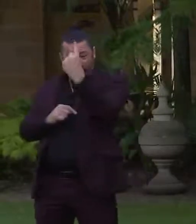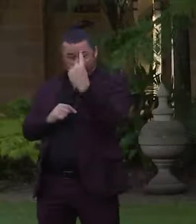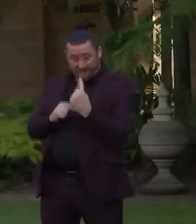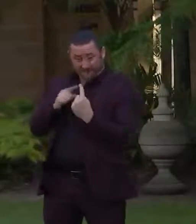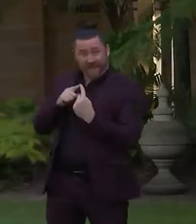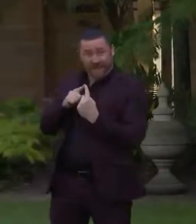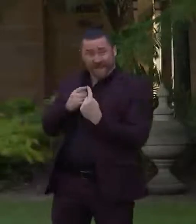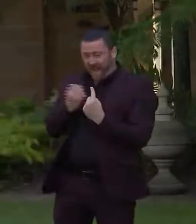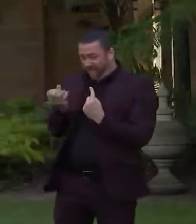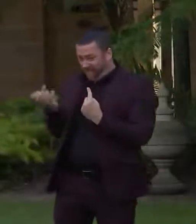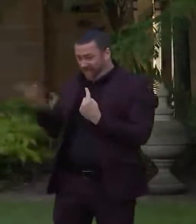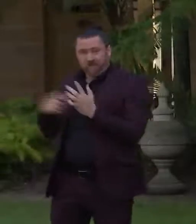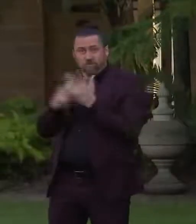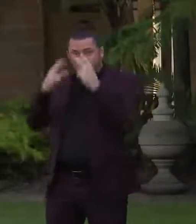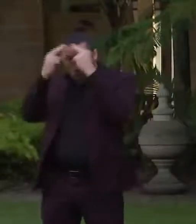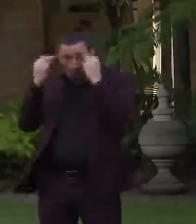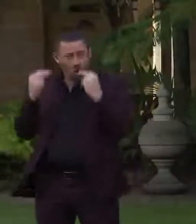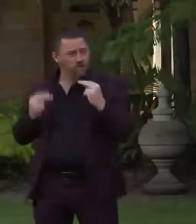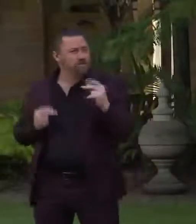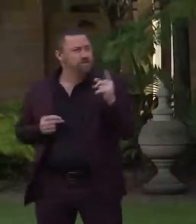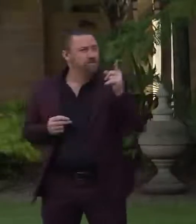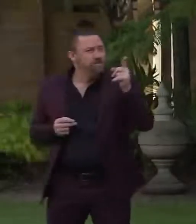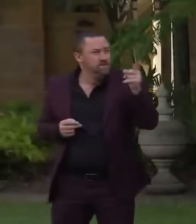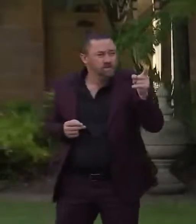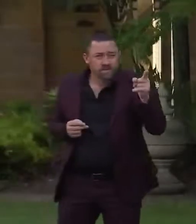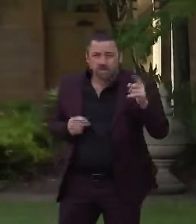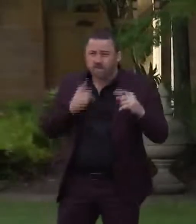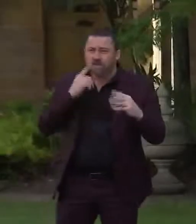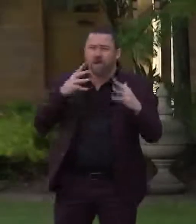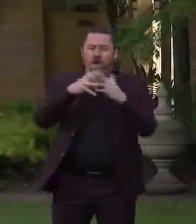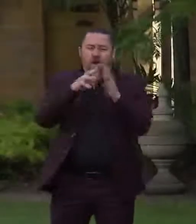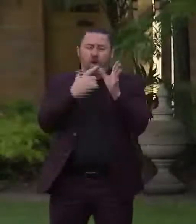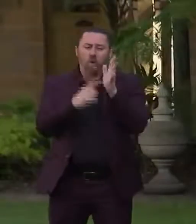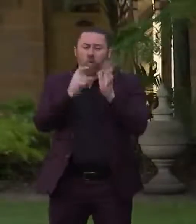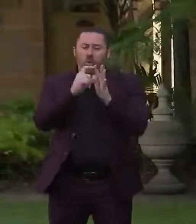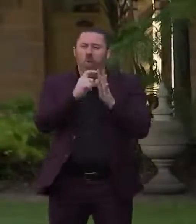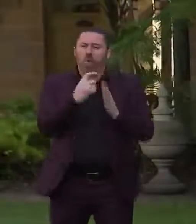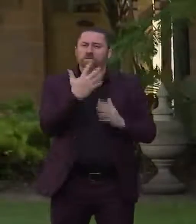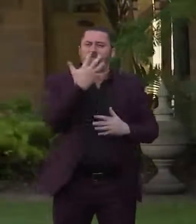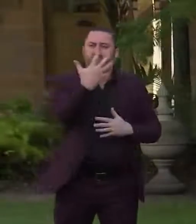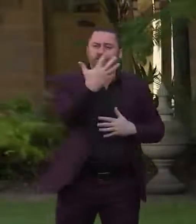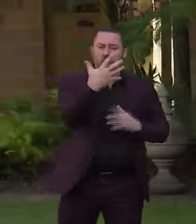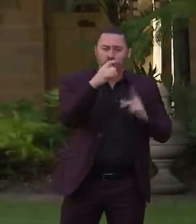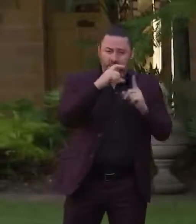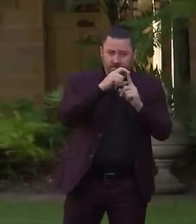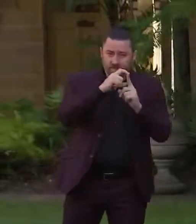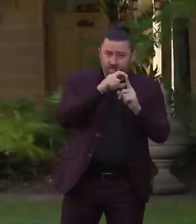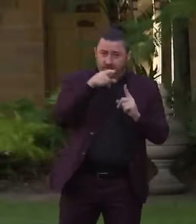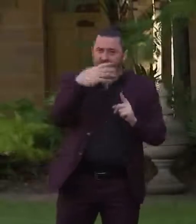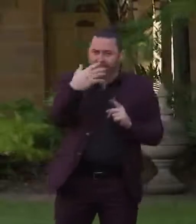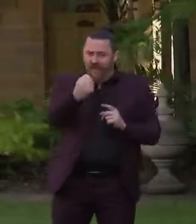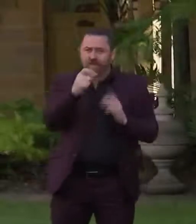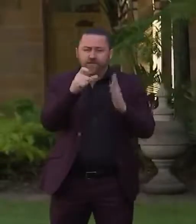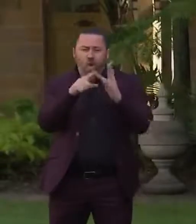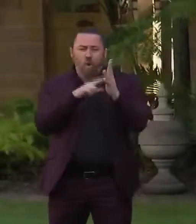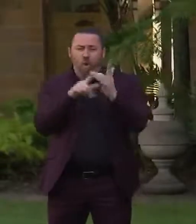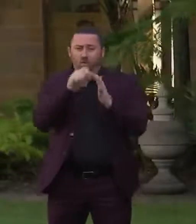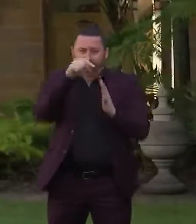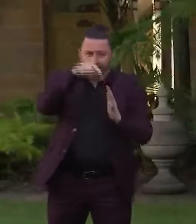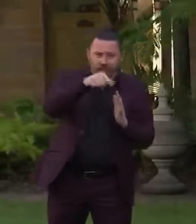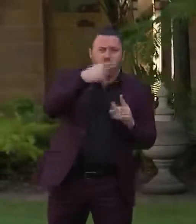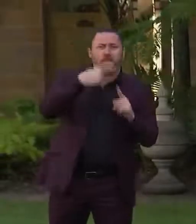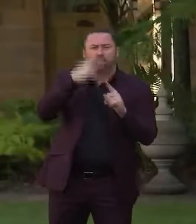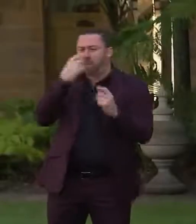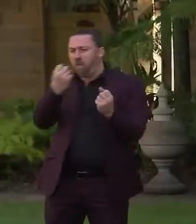yes. So at any stage were there COVID patients in Ward 5D and non-COVID patients at any time? This is